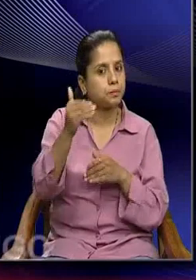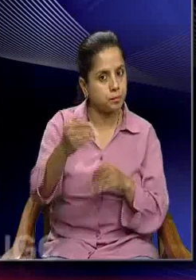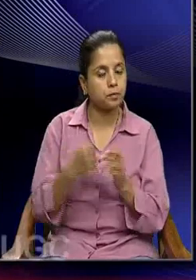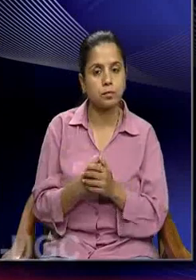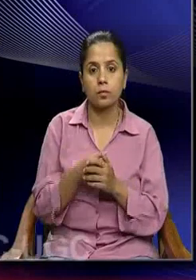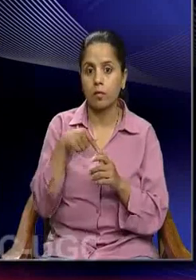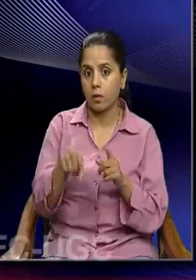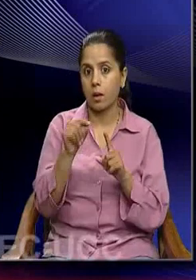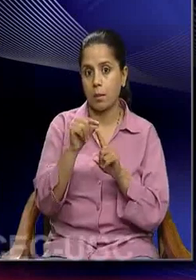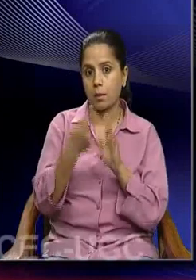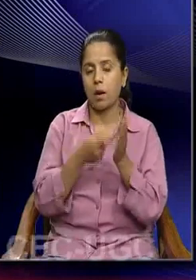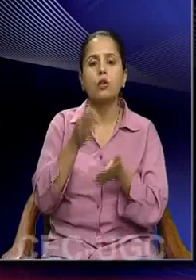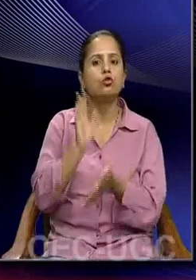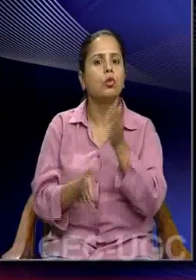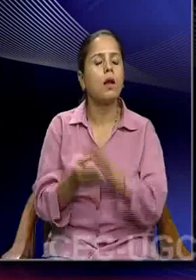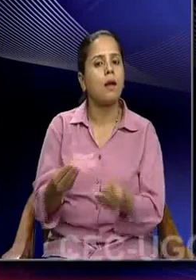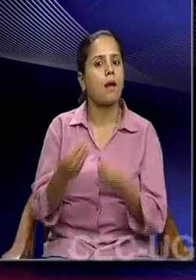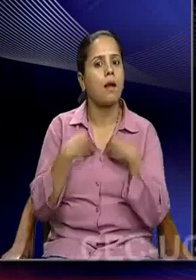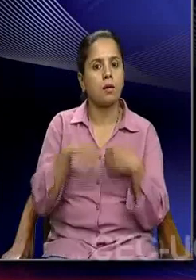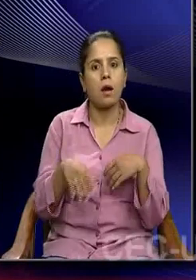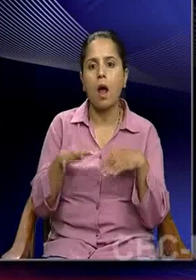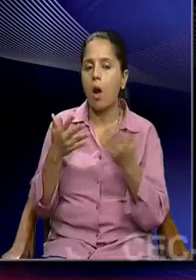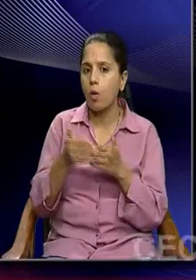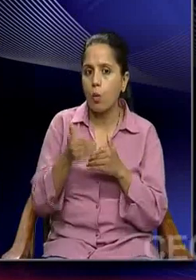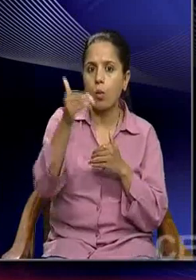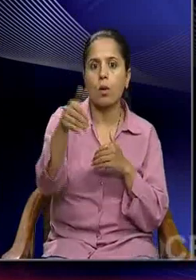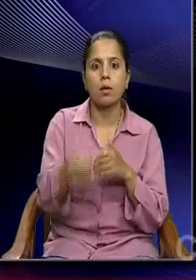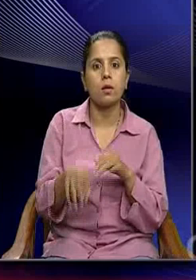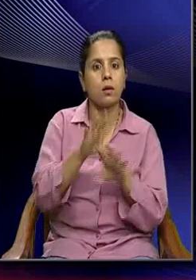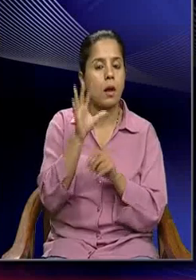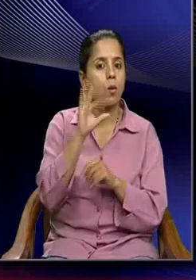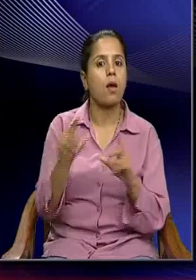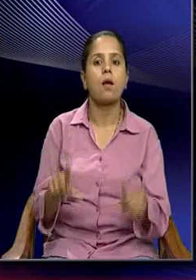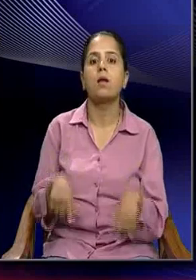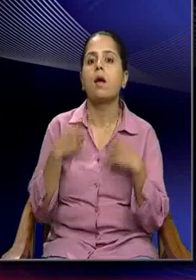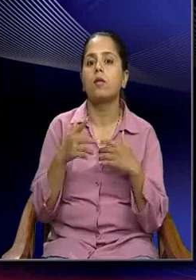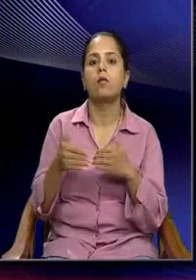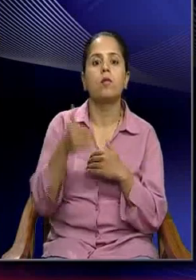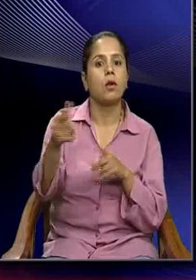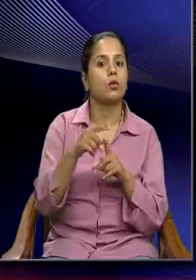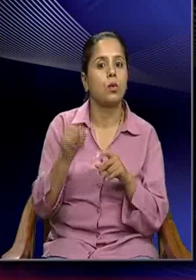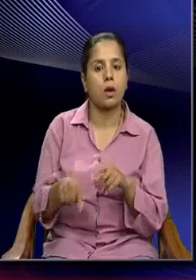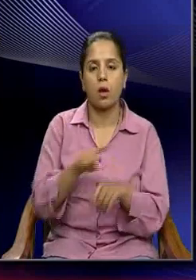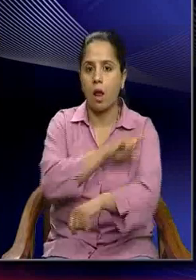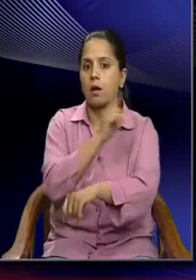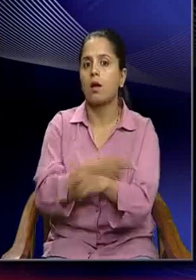It helps to challenge and expand the vital life force or